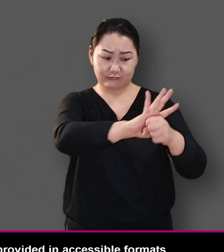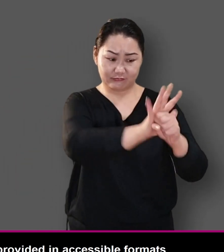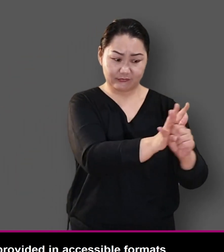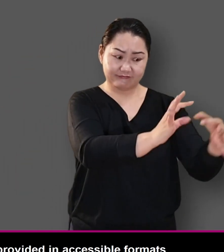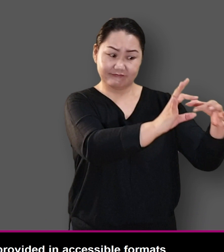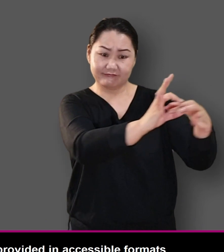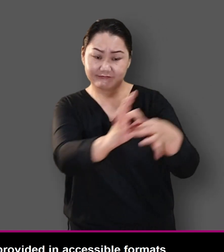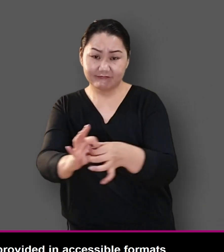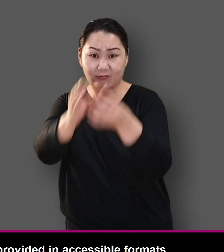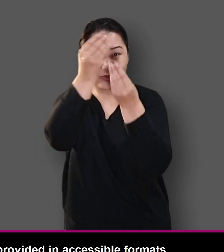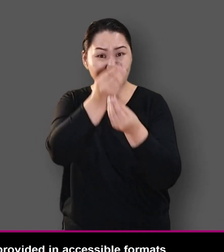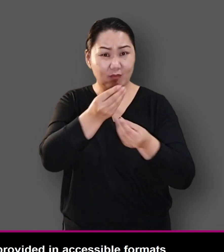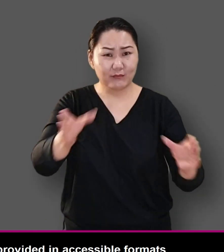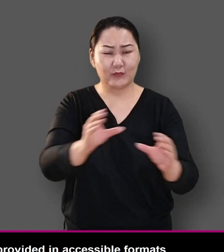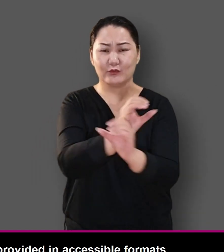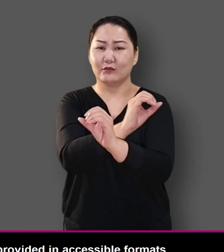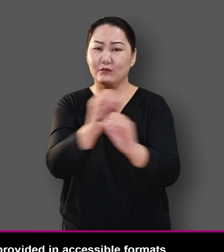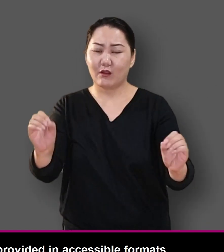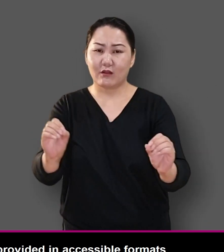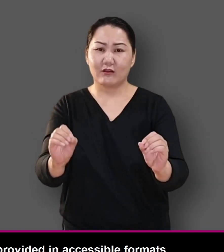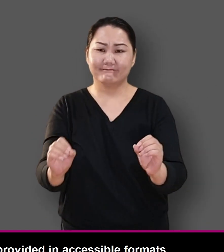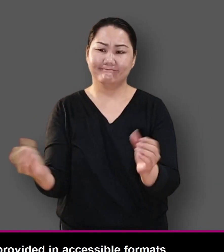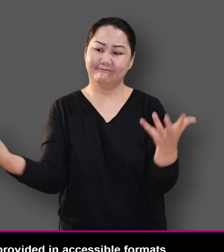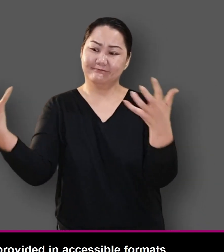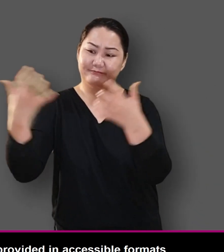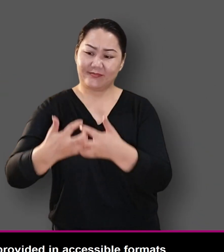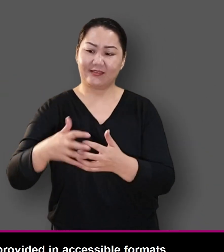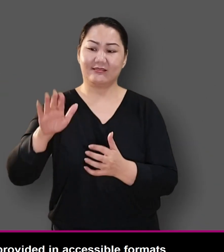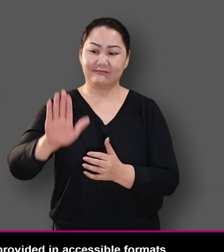Information is often not provided in accessible formats,